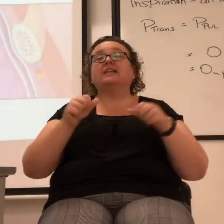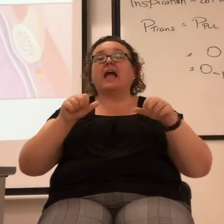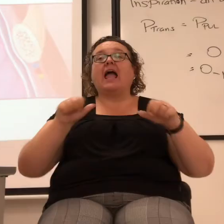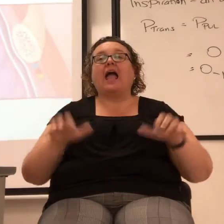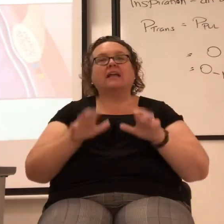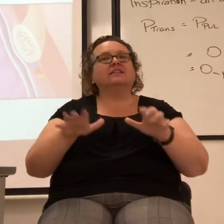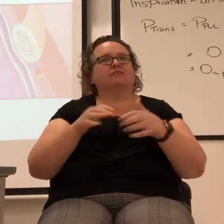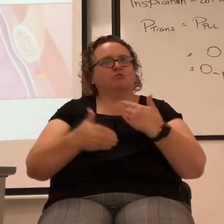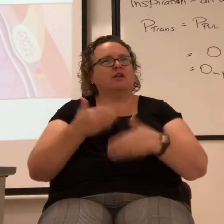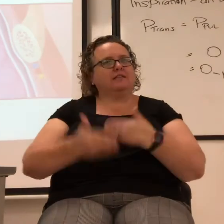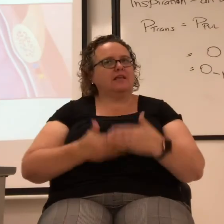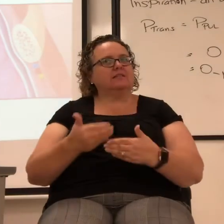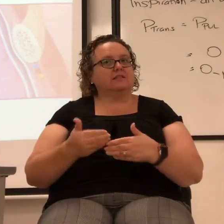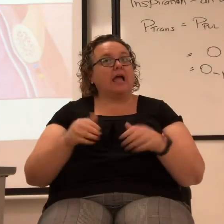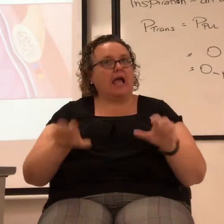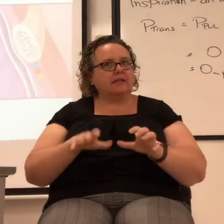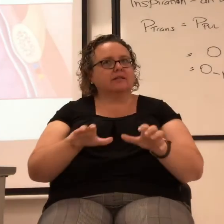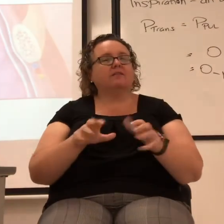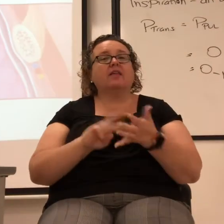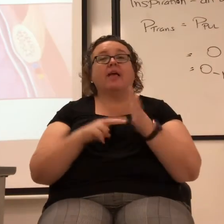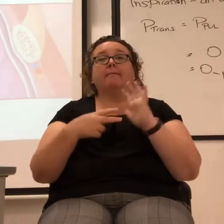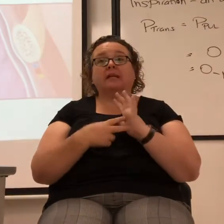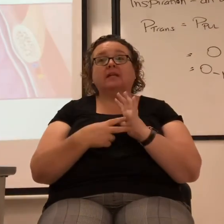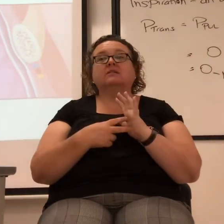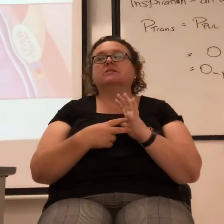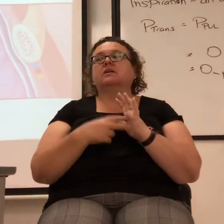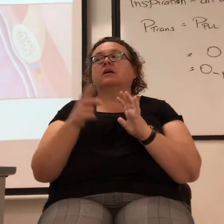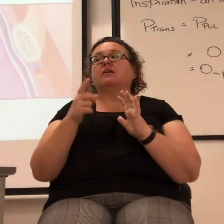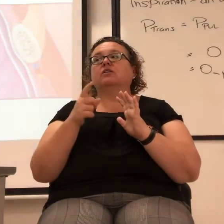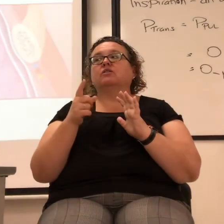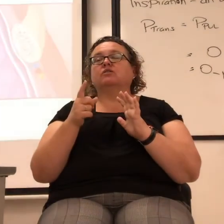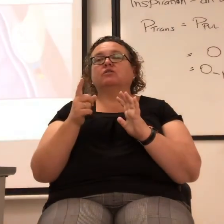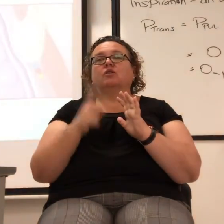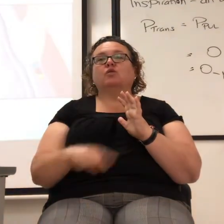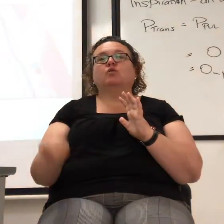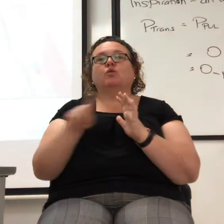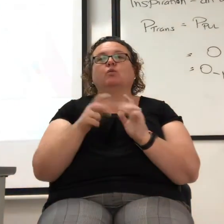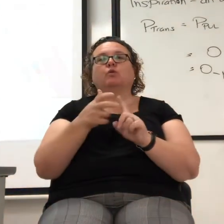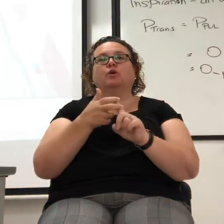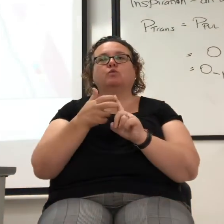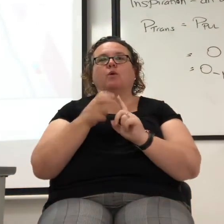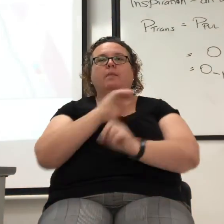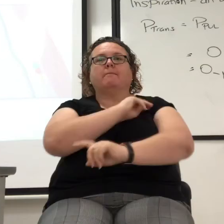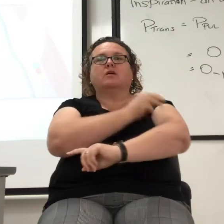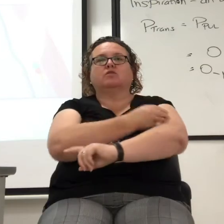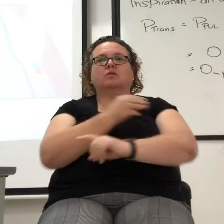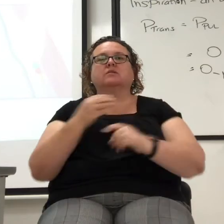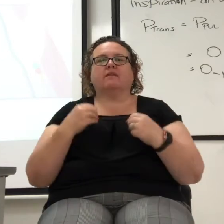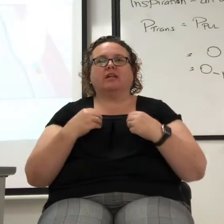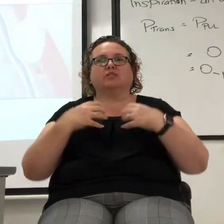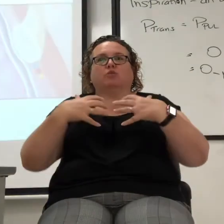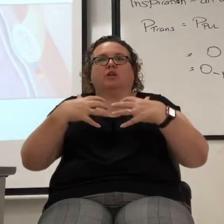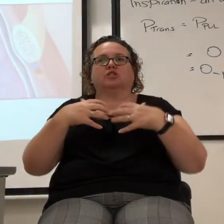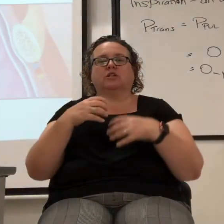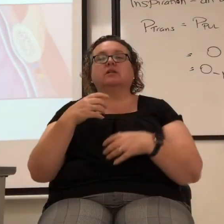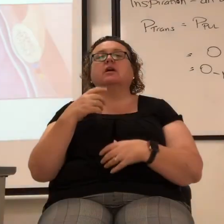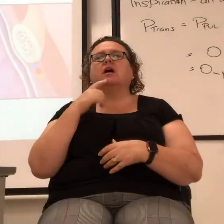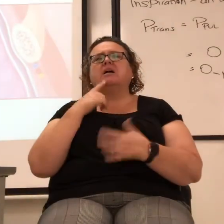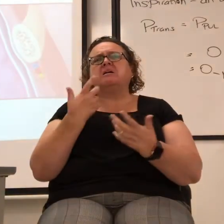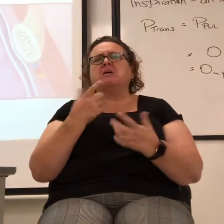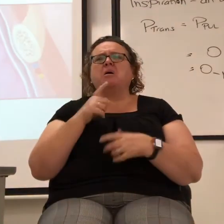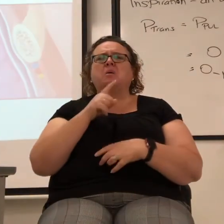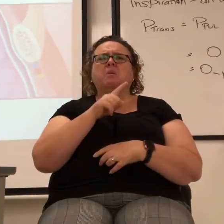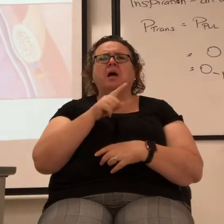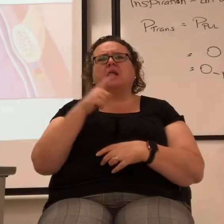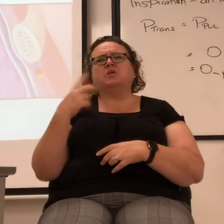process. That means you recruit the muscles of inspiration right there. I would say